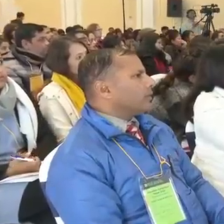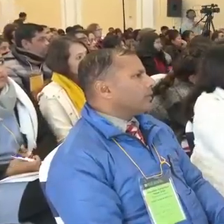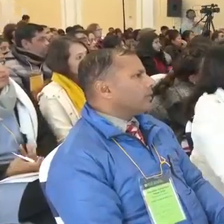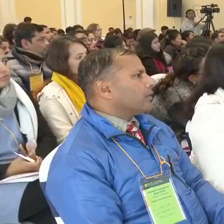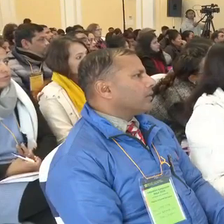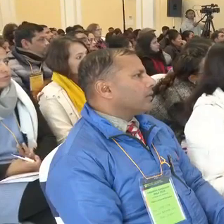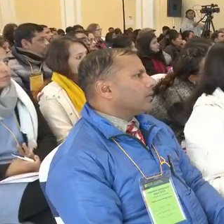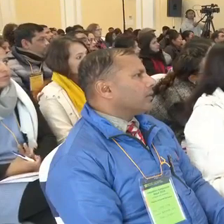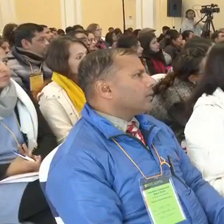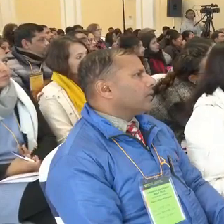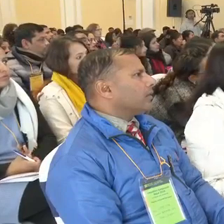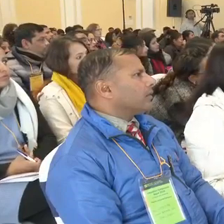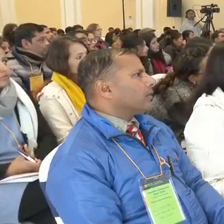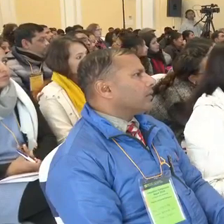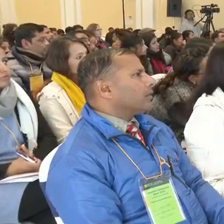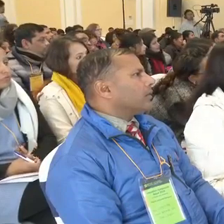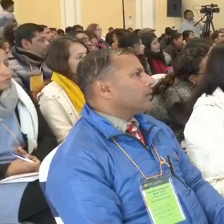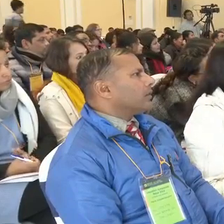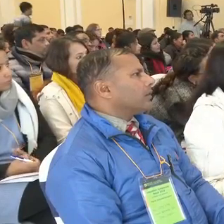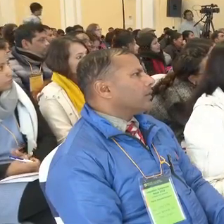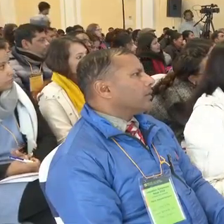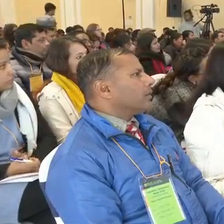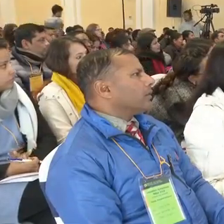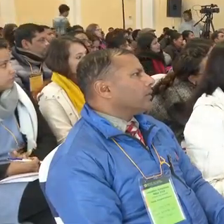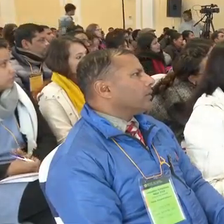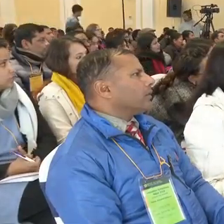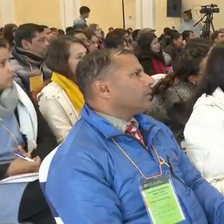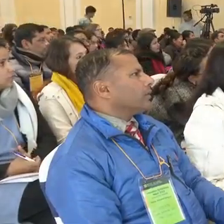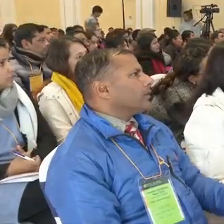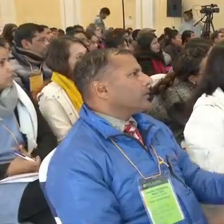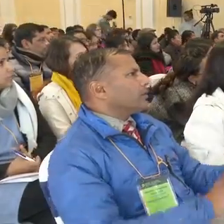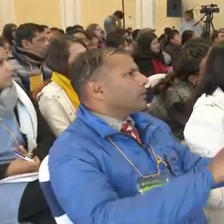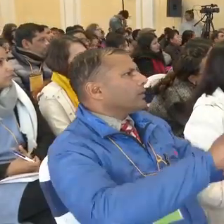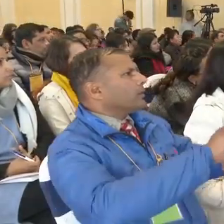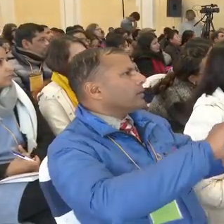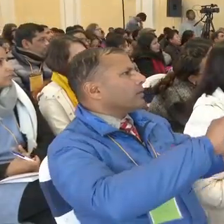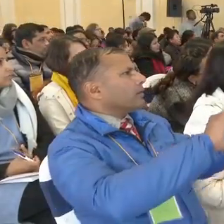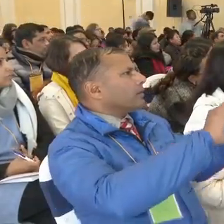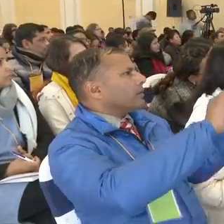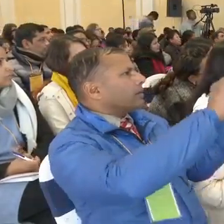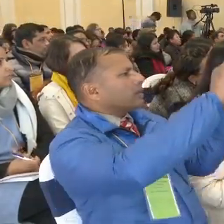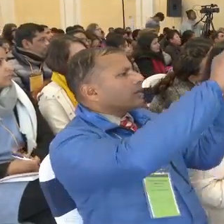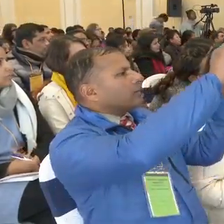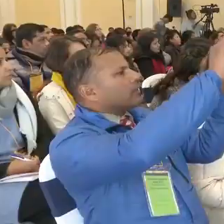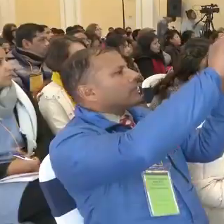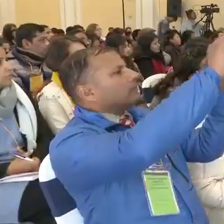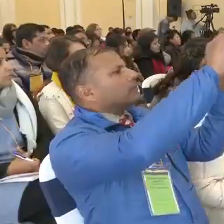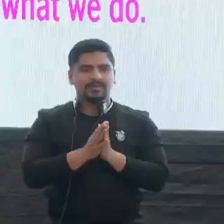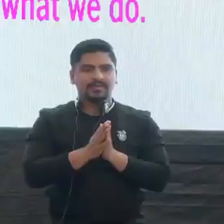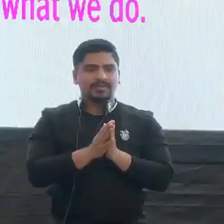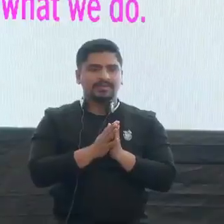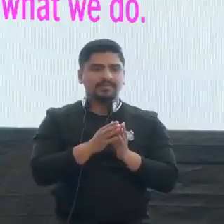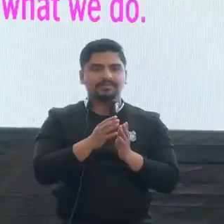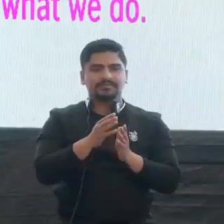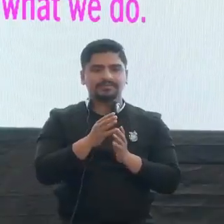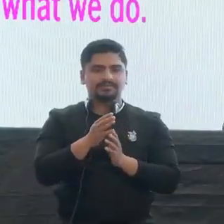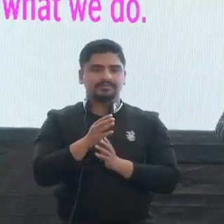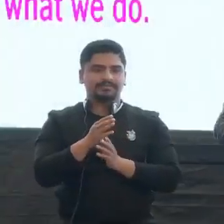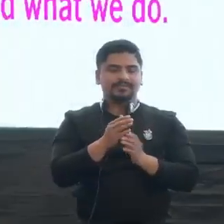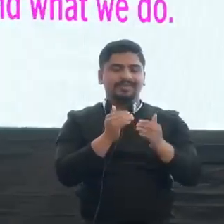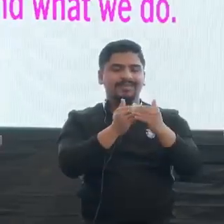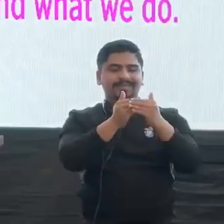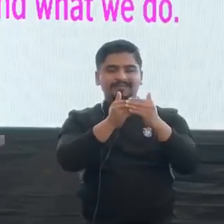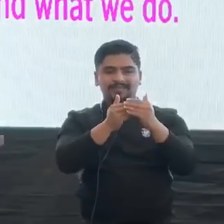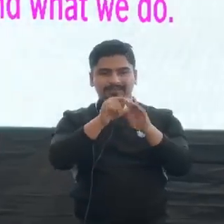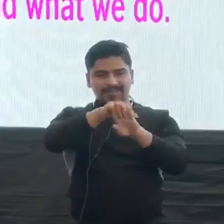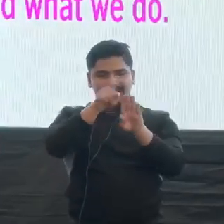disability is there. So Then we talk about the gaps between